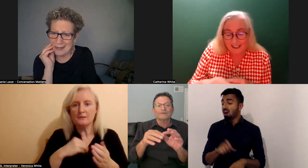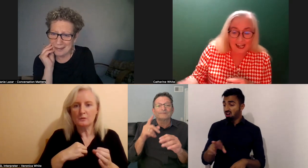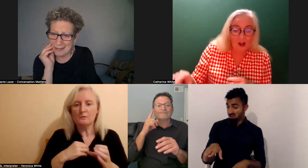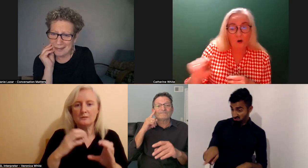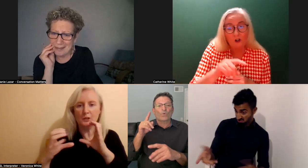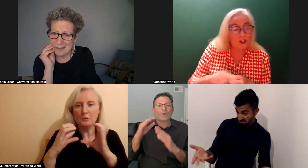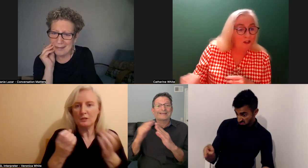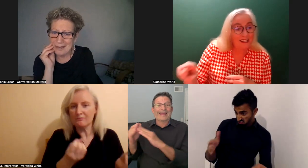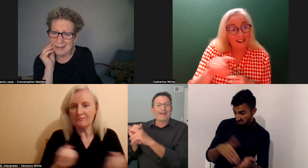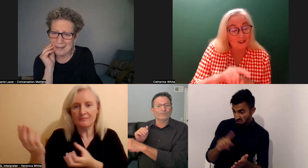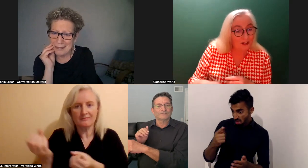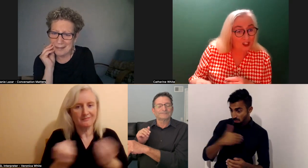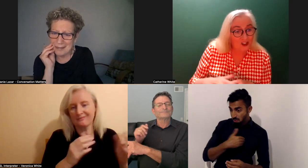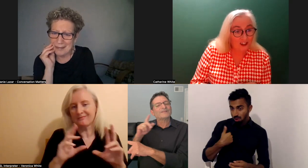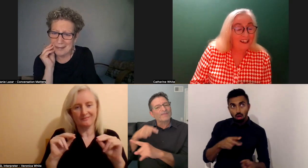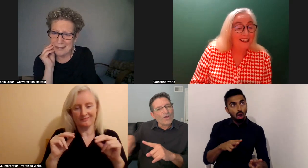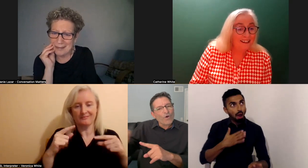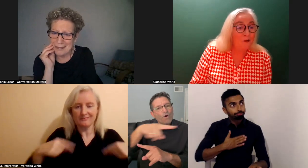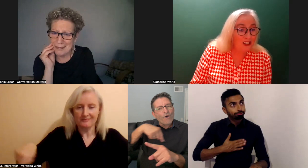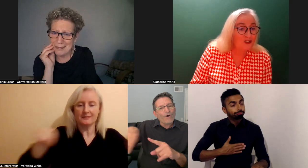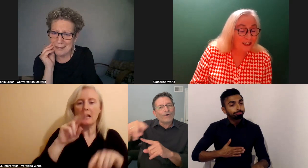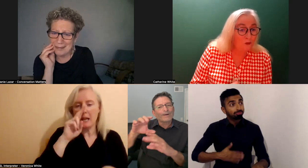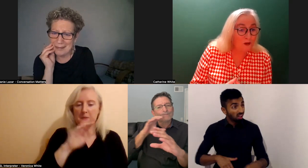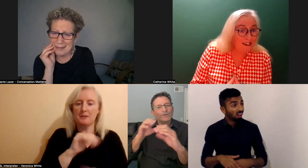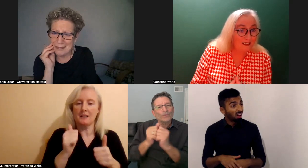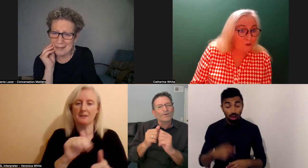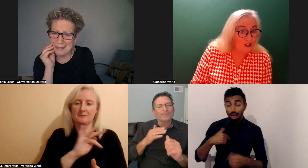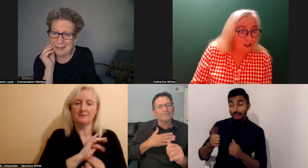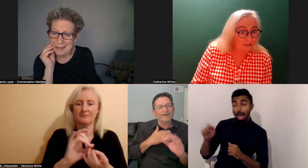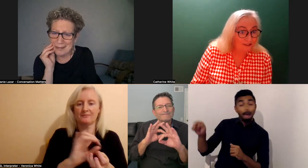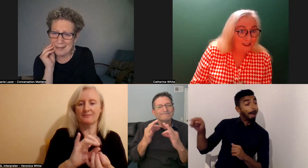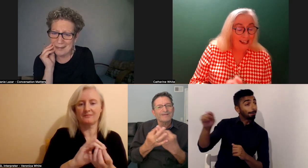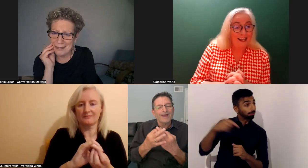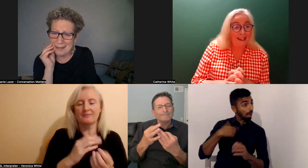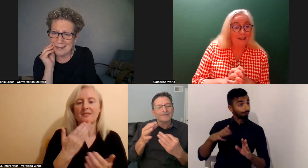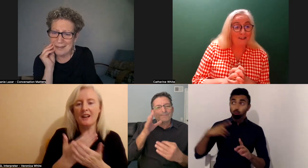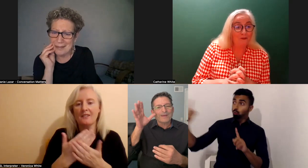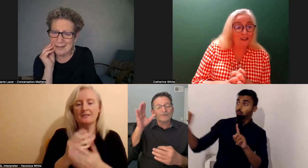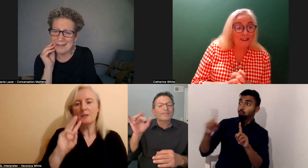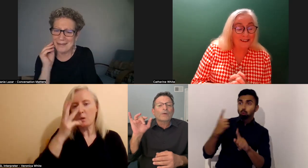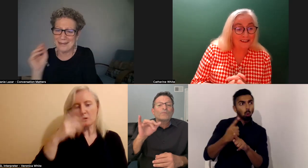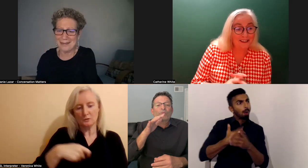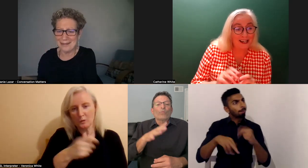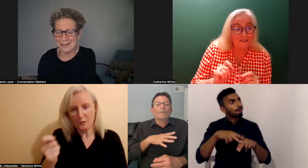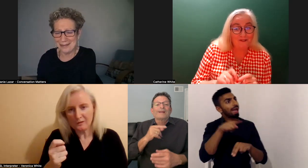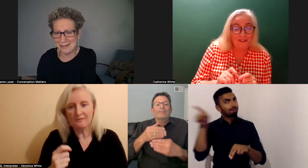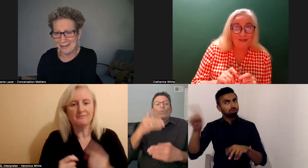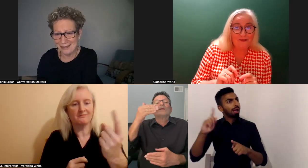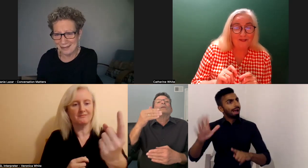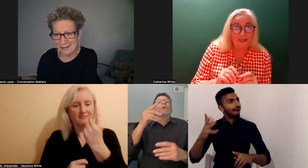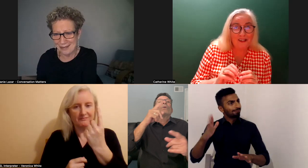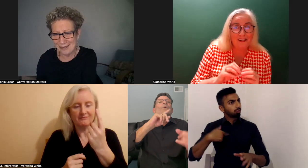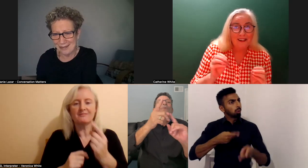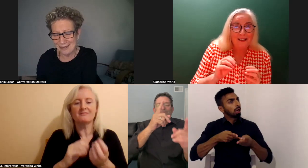because they all communicated with each other. They were literally the women at the window. And one of the things that I